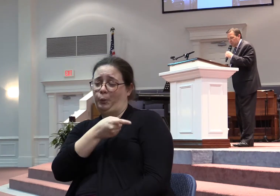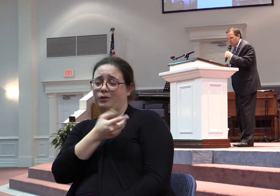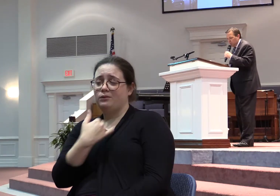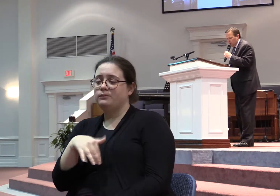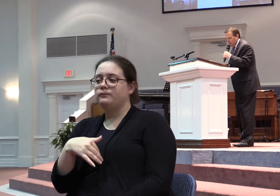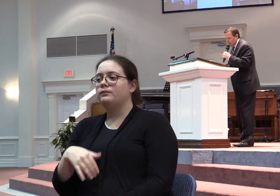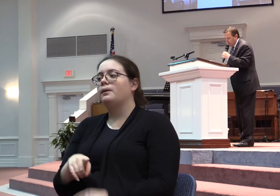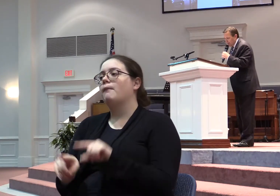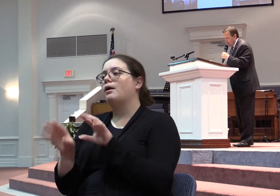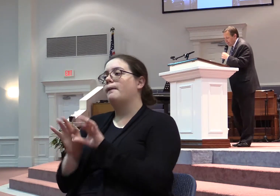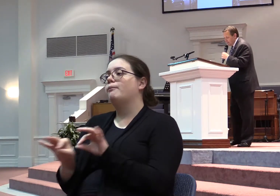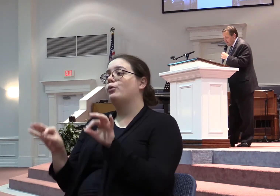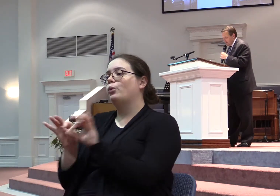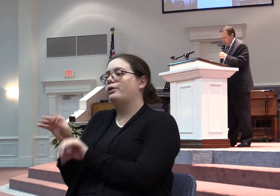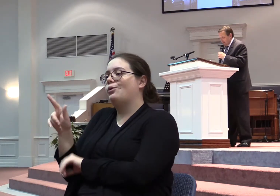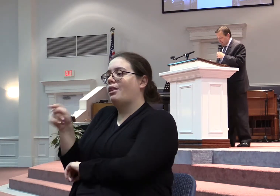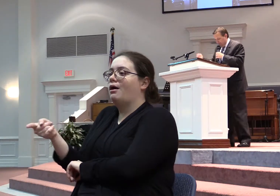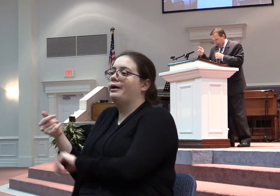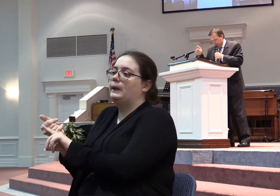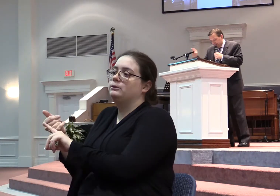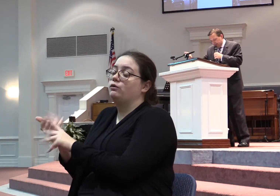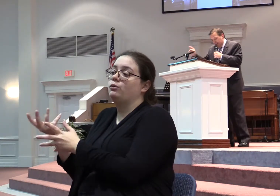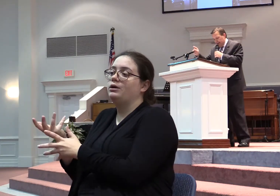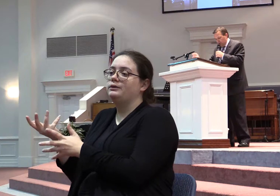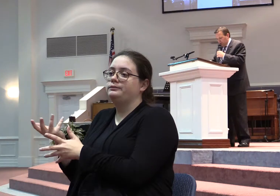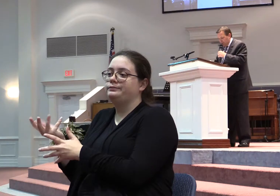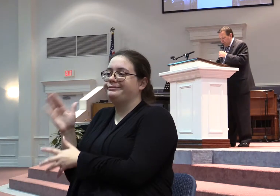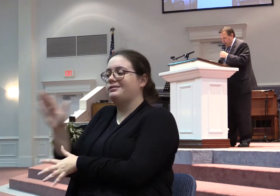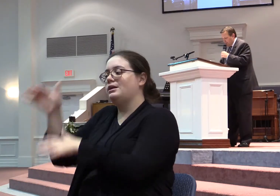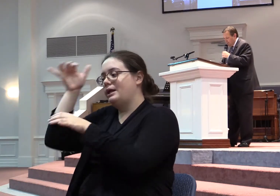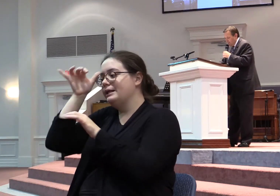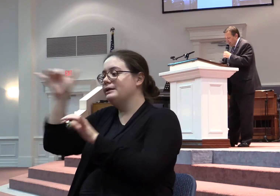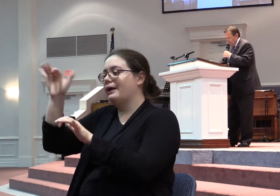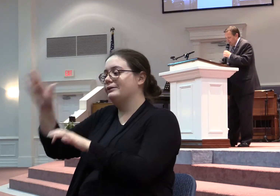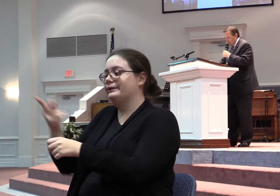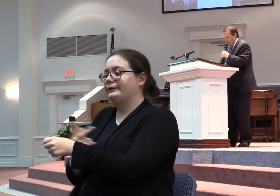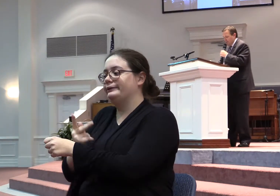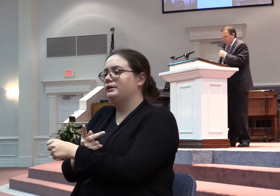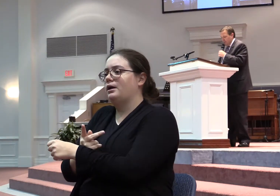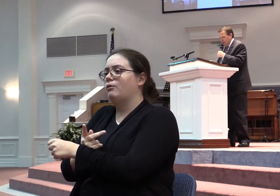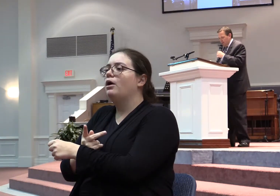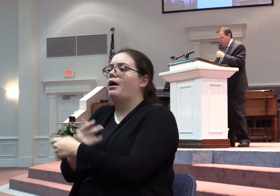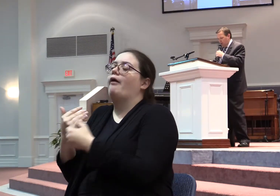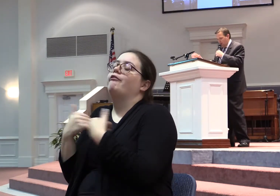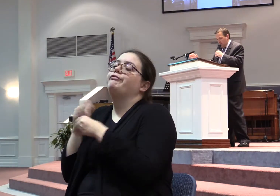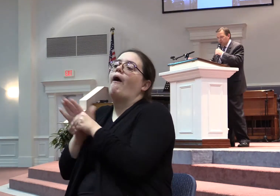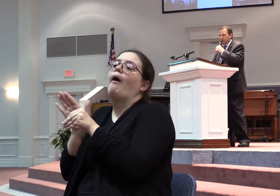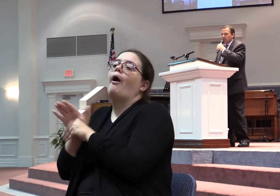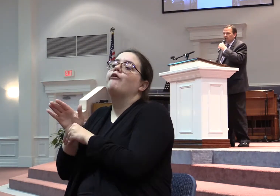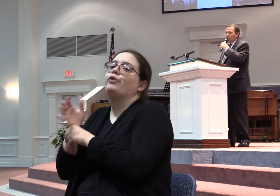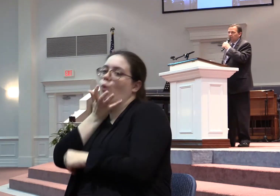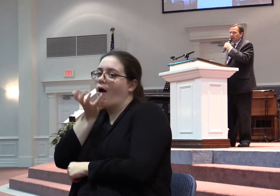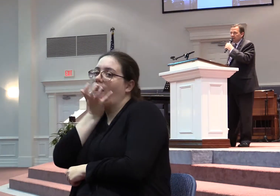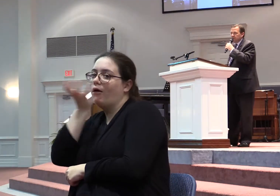But the most important thing to Lot is the fact that his cattle are going to be up to their bellies in grass. Their herd is